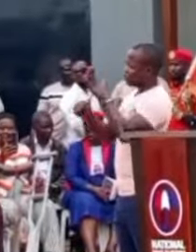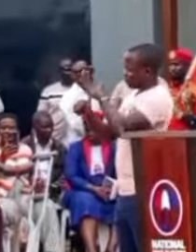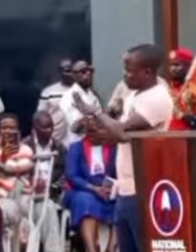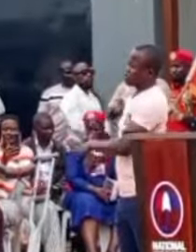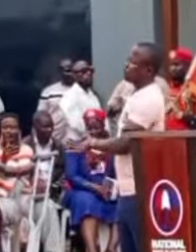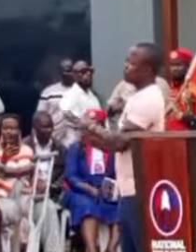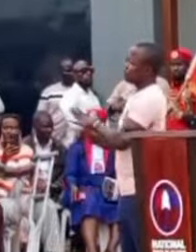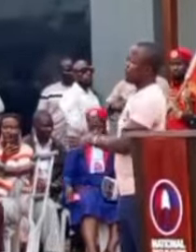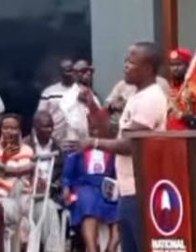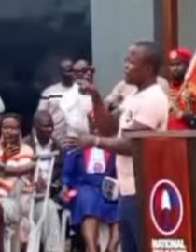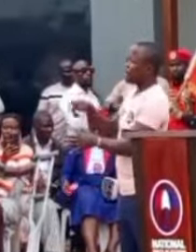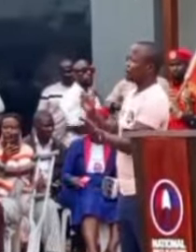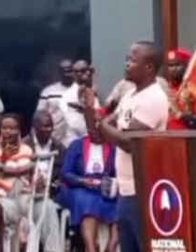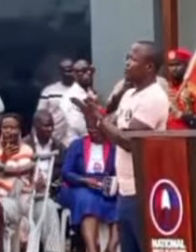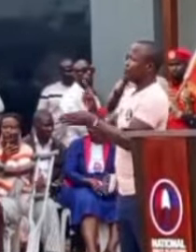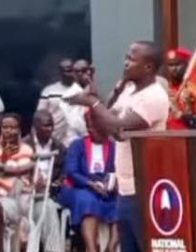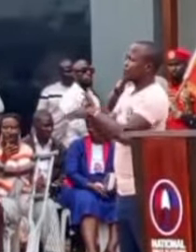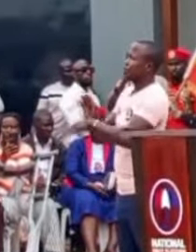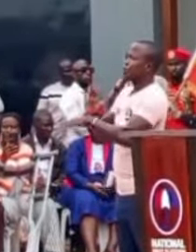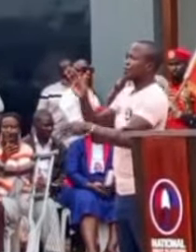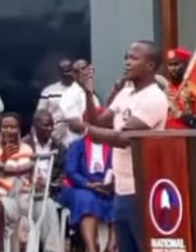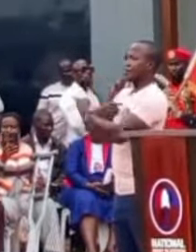yenna ng'osinziira ku nkula ye